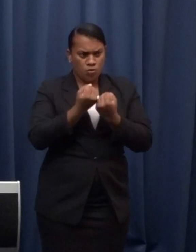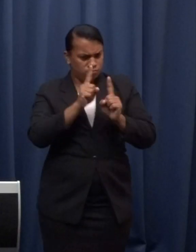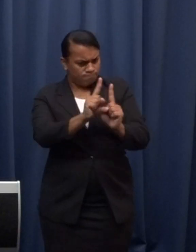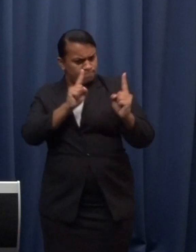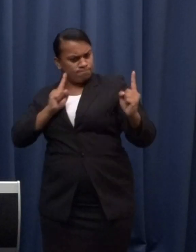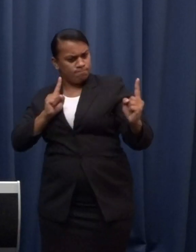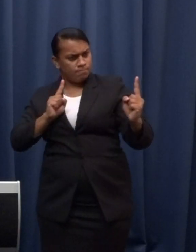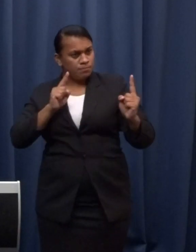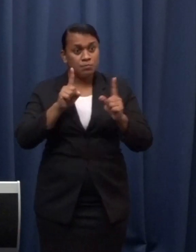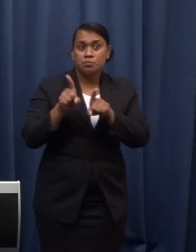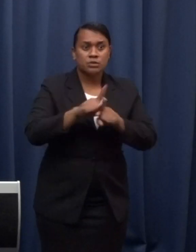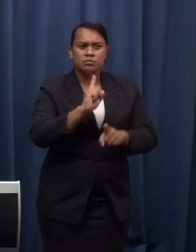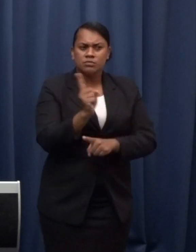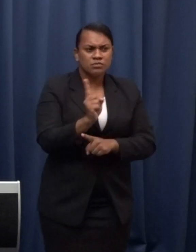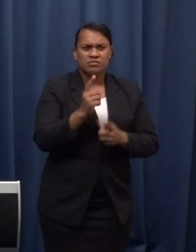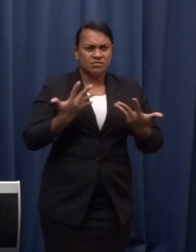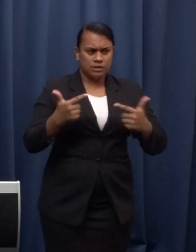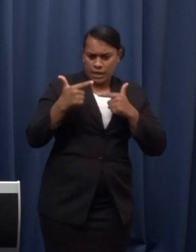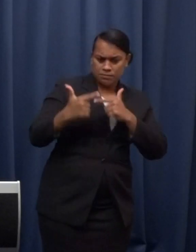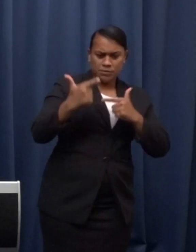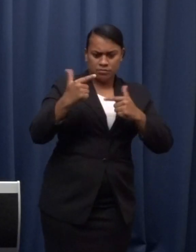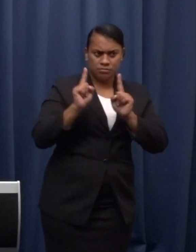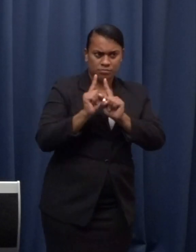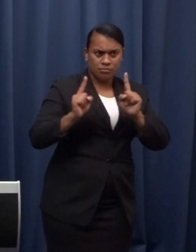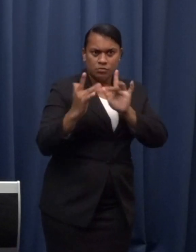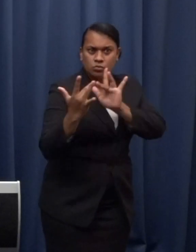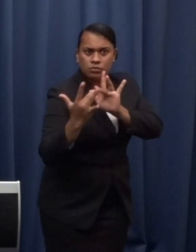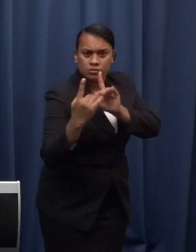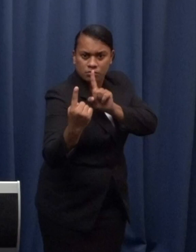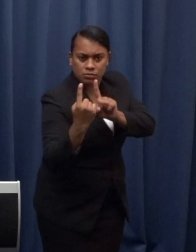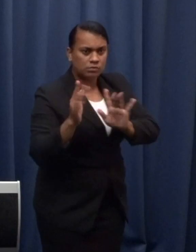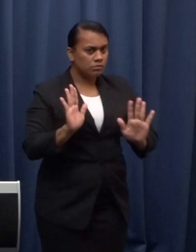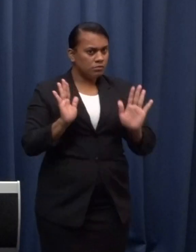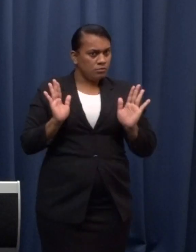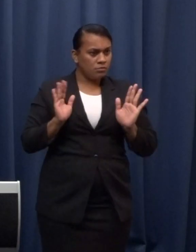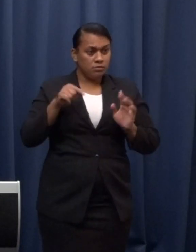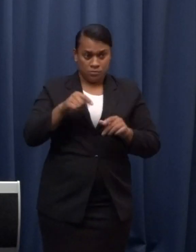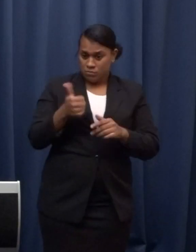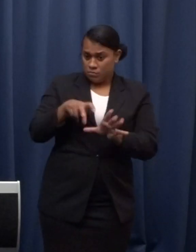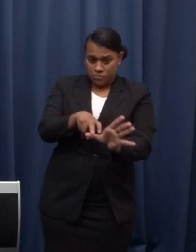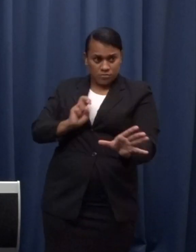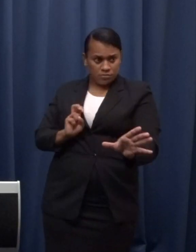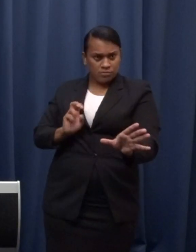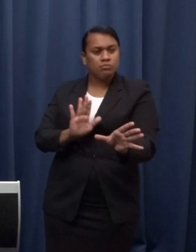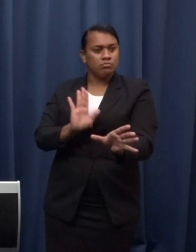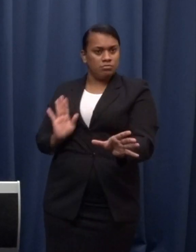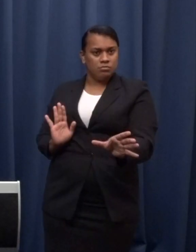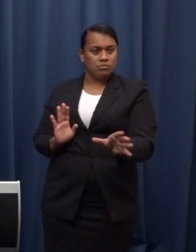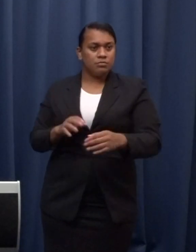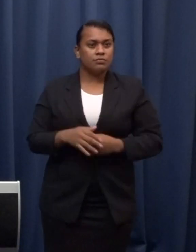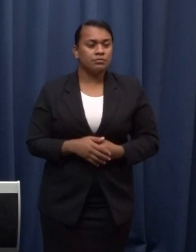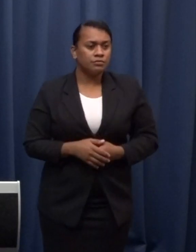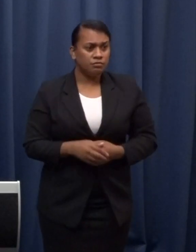means limiting contact, especially in groups, as much as possible to prevent